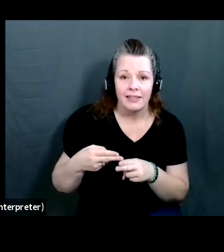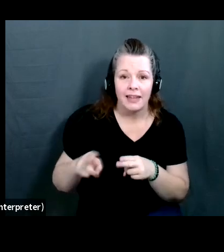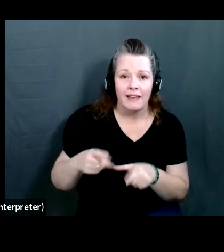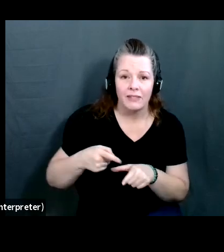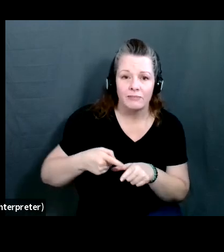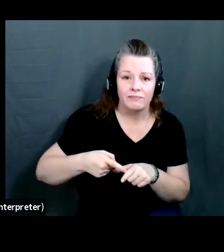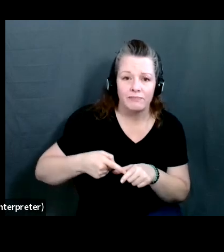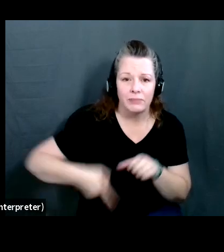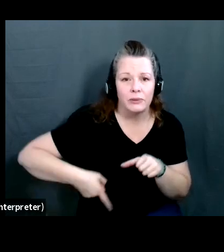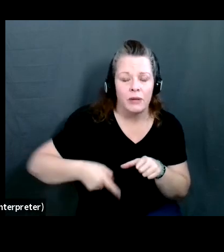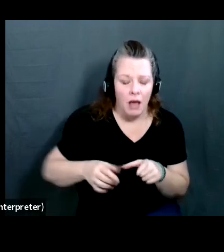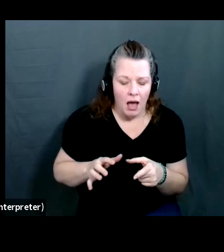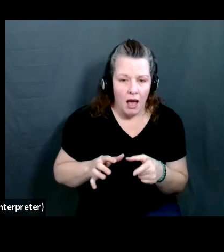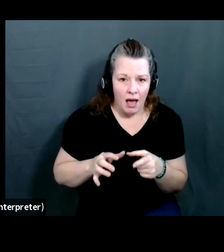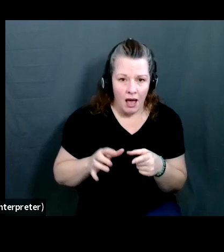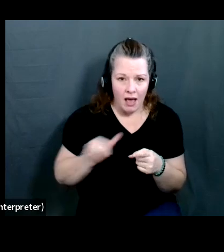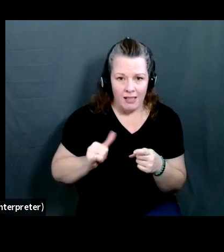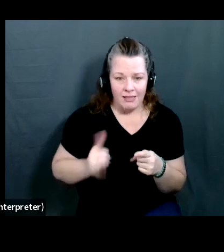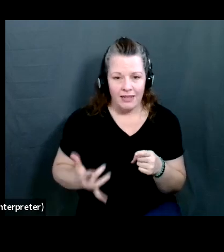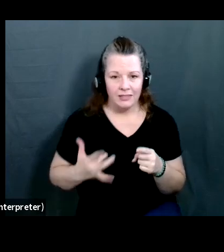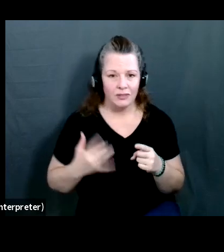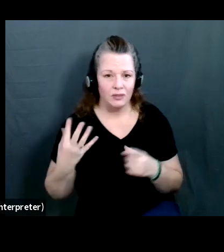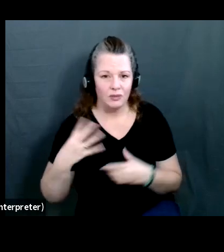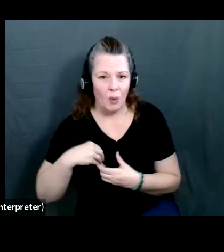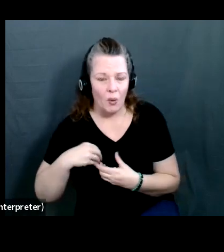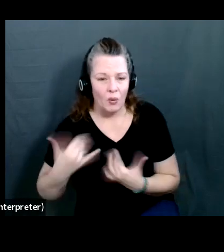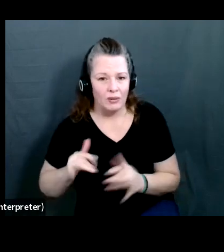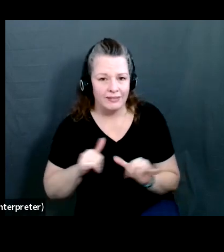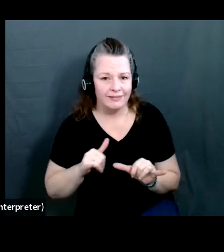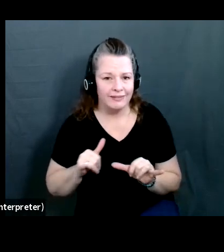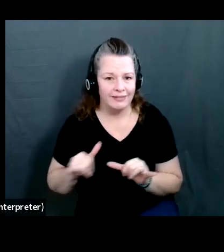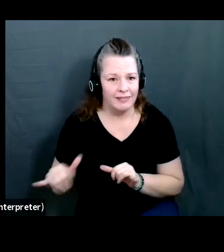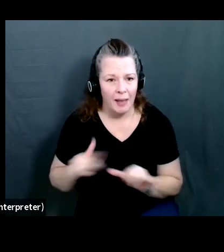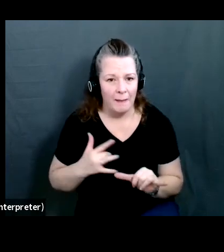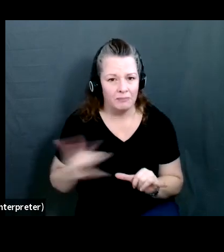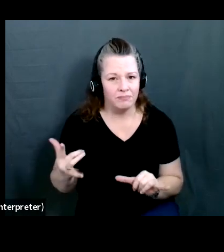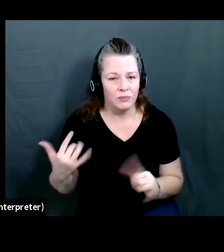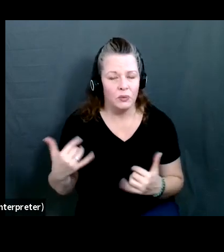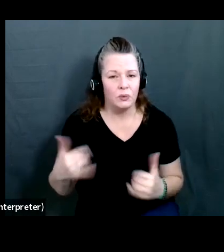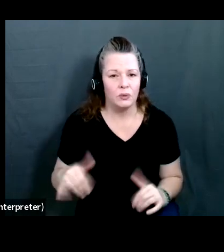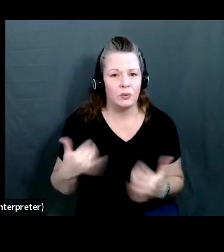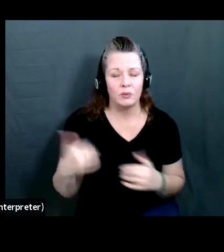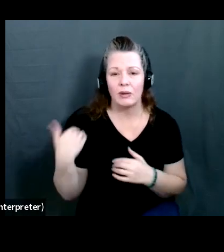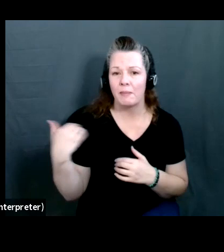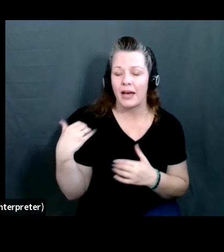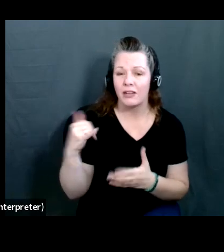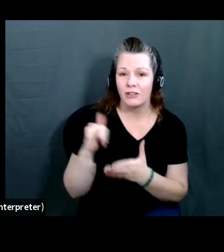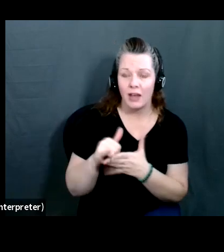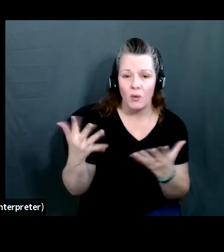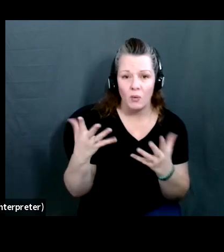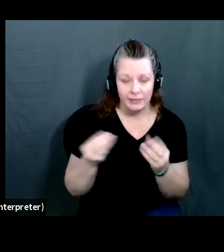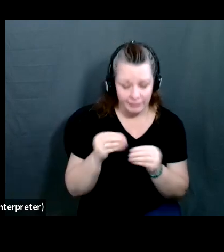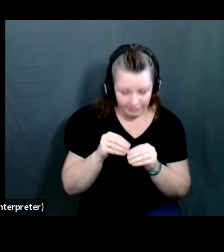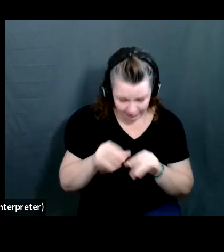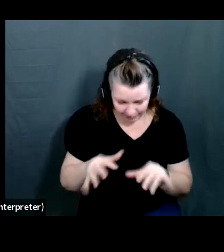bite to the soul, a reminder that what is contemplated is as real as the blood sprouting from a